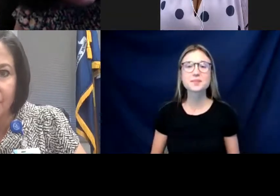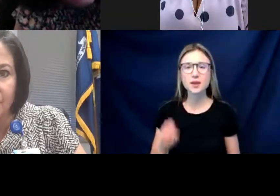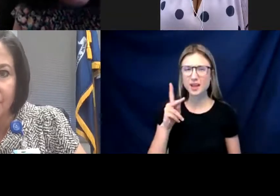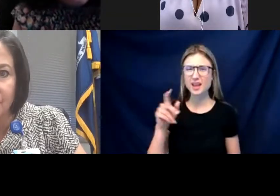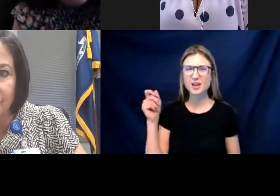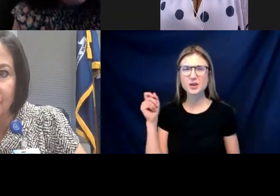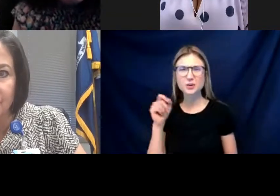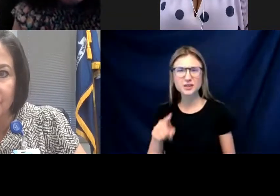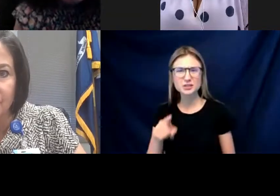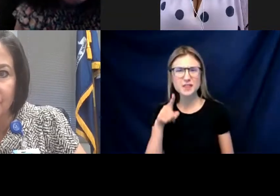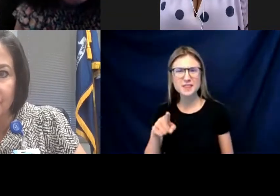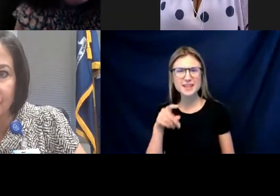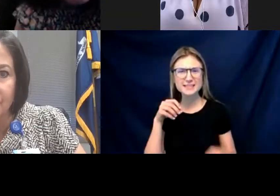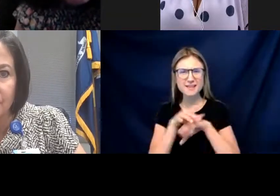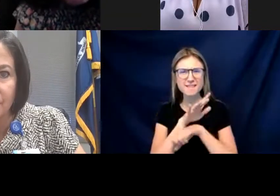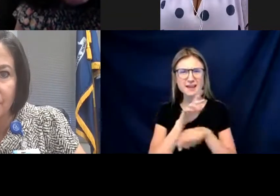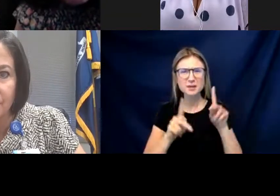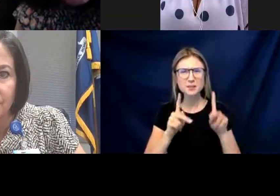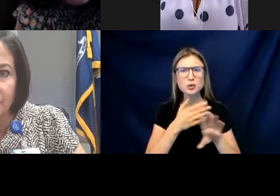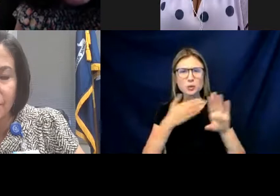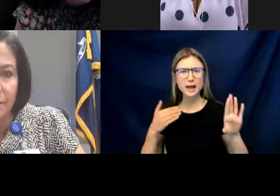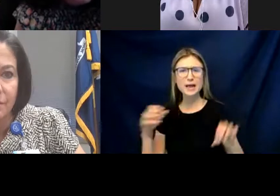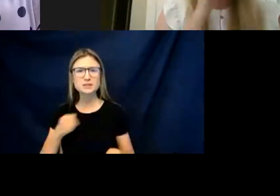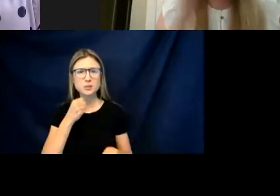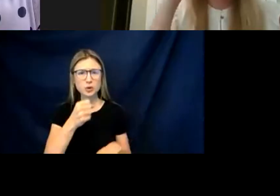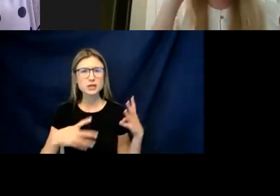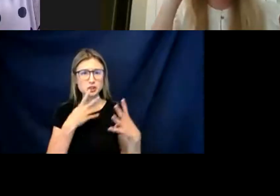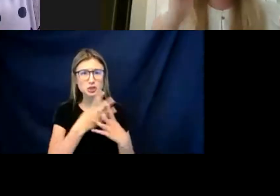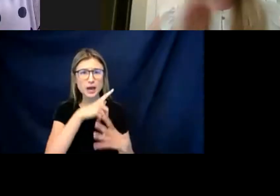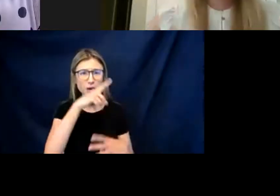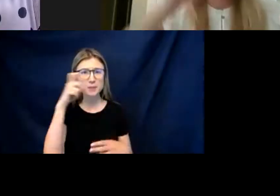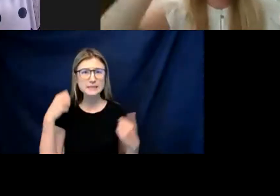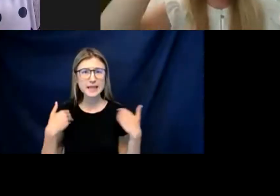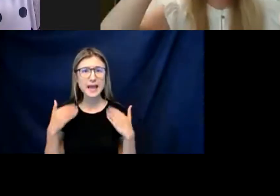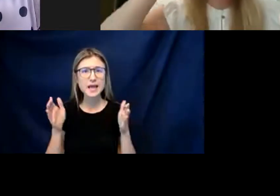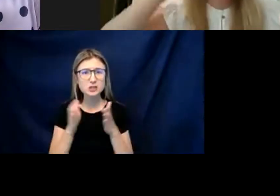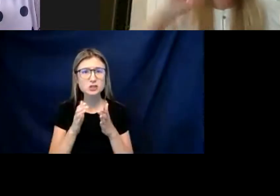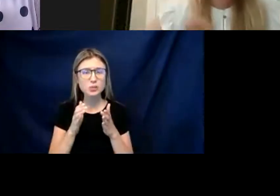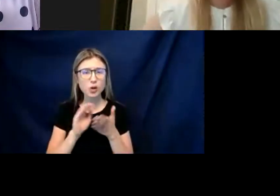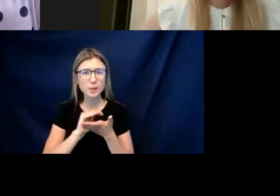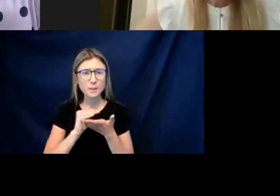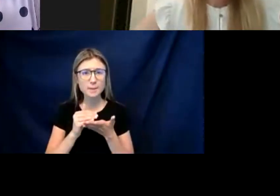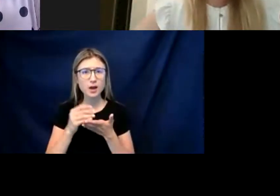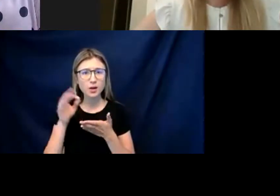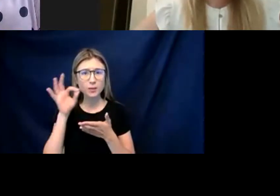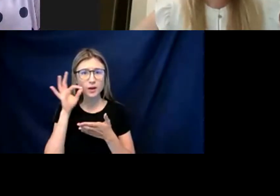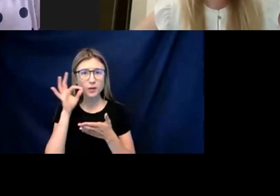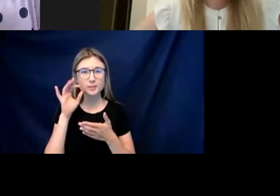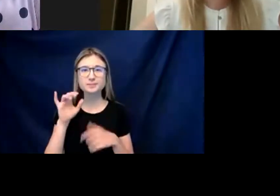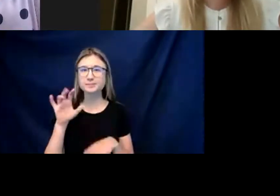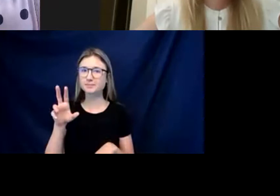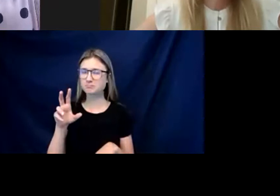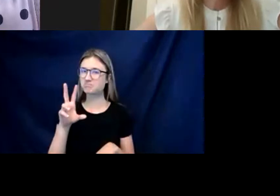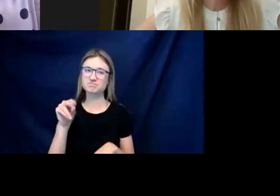have previously been incarcerated due to the small amounts? Does it go retroactive? It does not. That would be